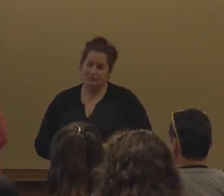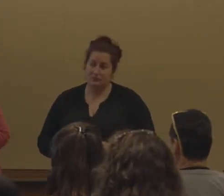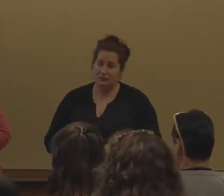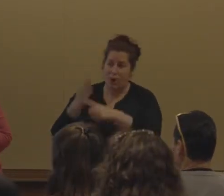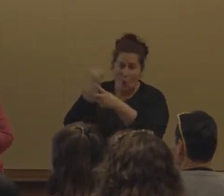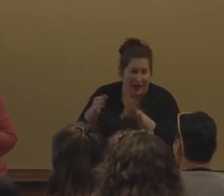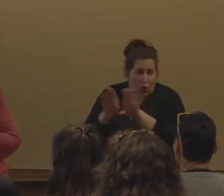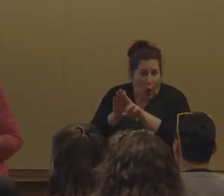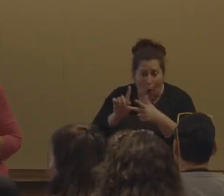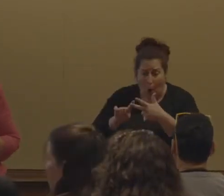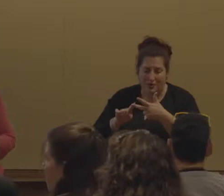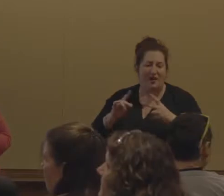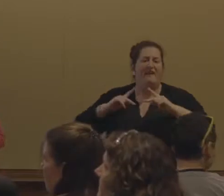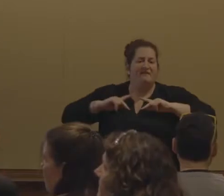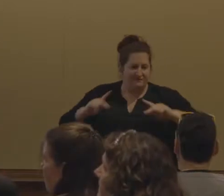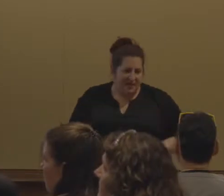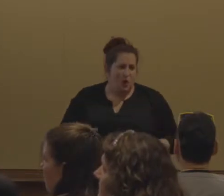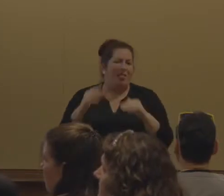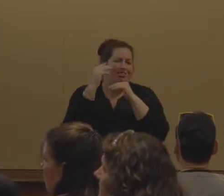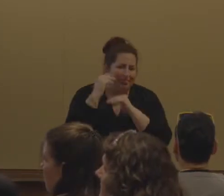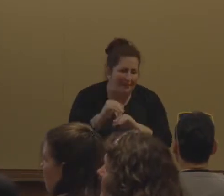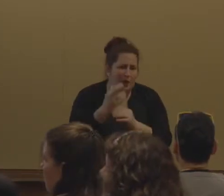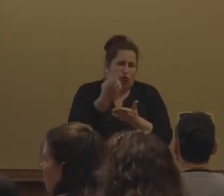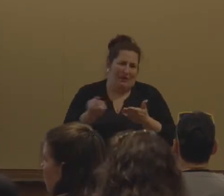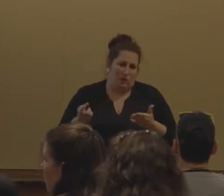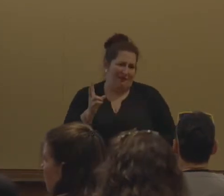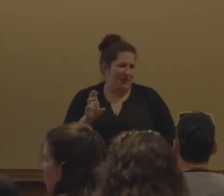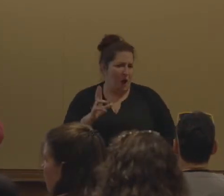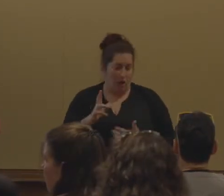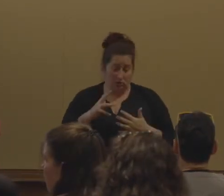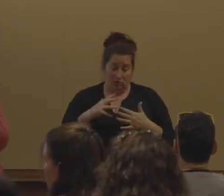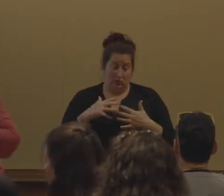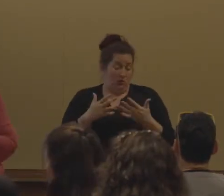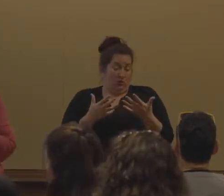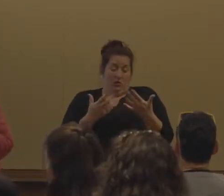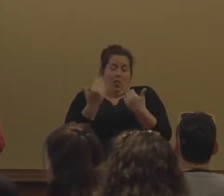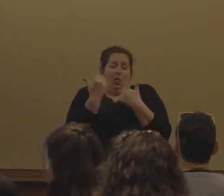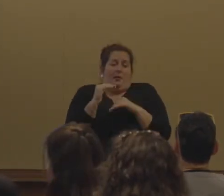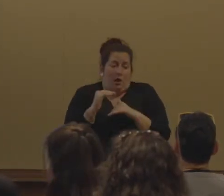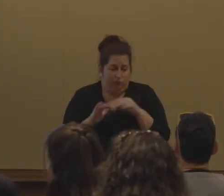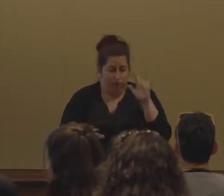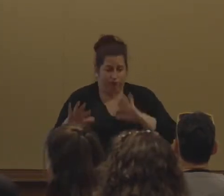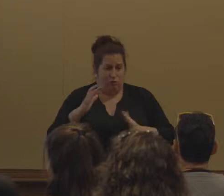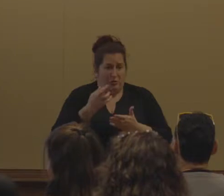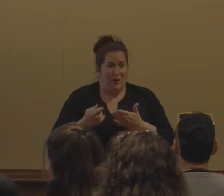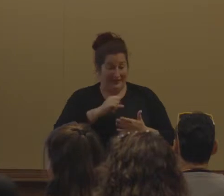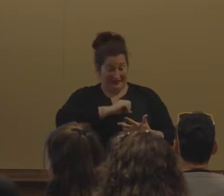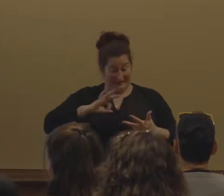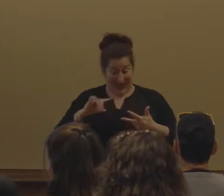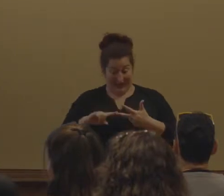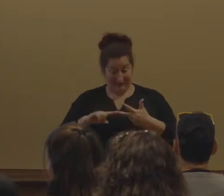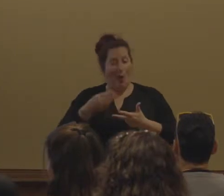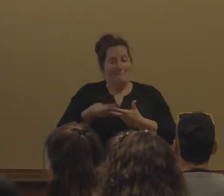reason? No. Fiscal resources, limited resources. I see. Yeah, there's only two reasons we can close a category, it's staff or